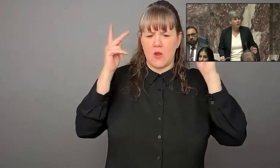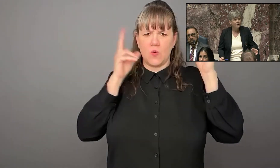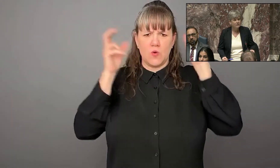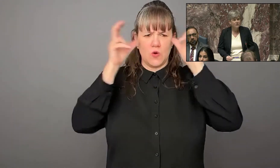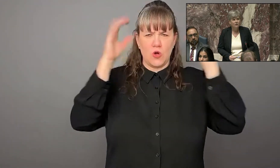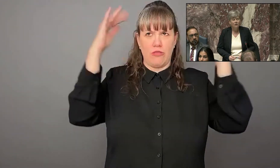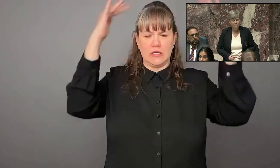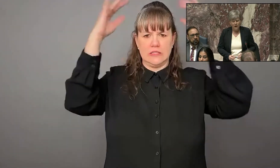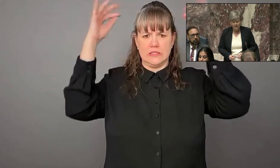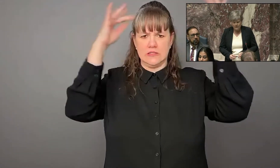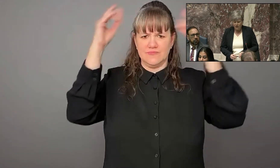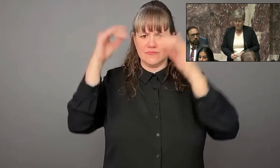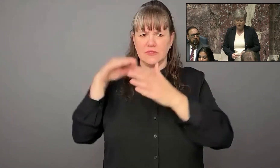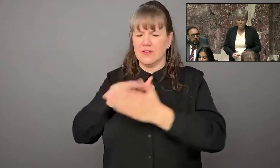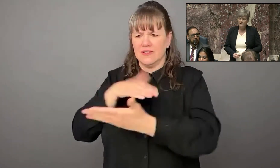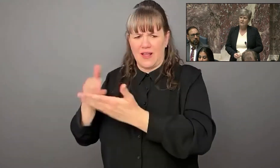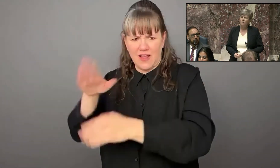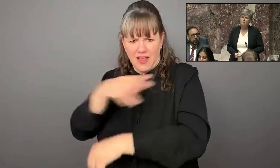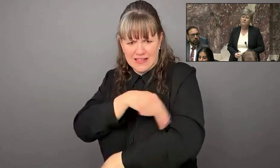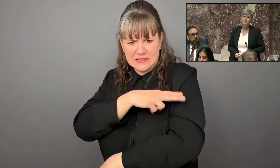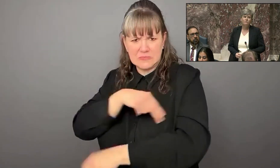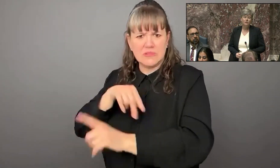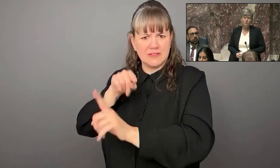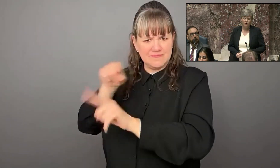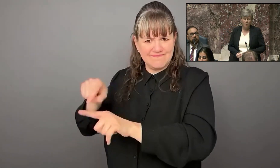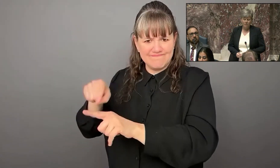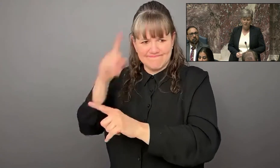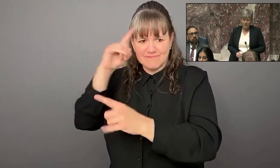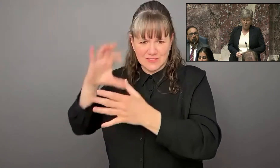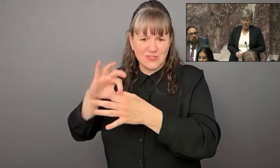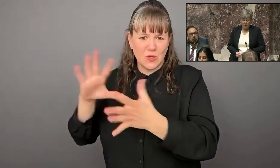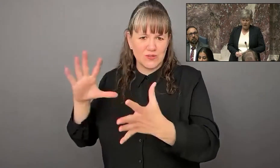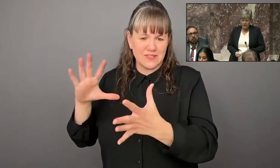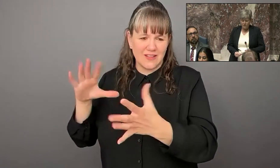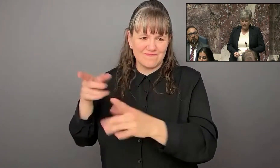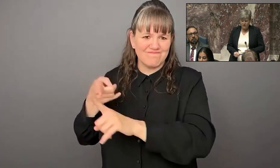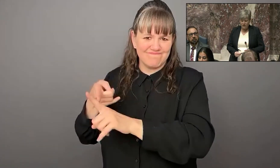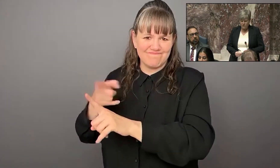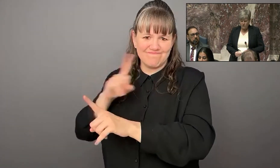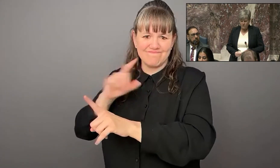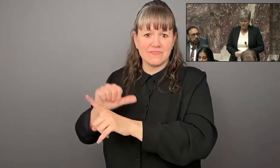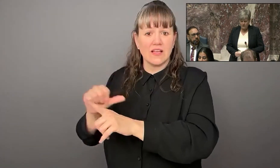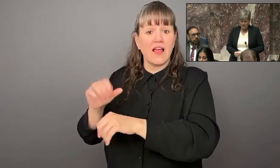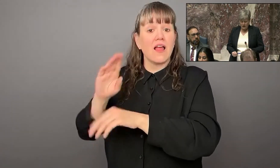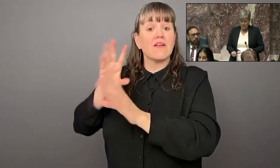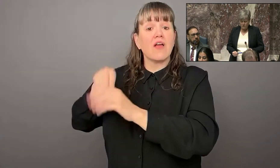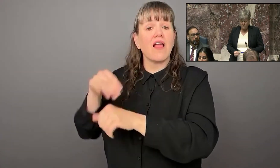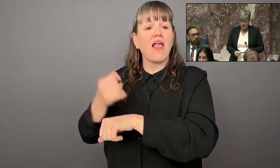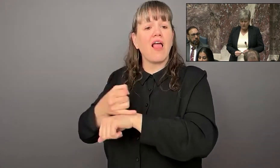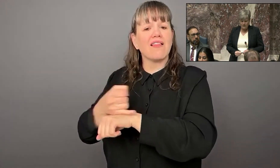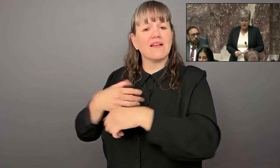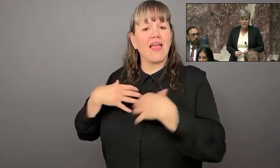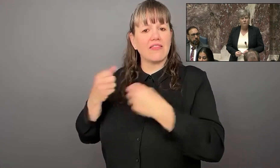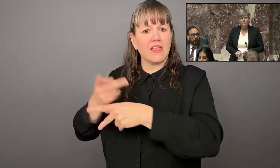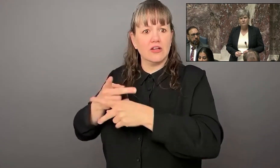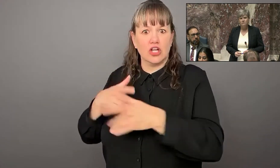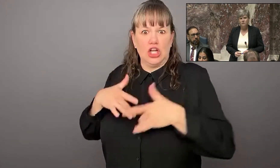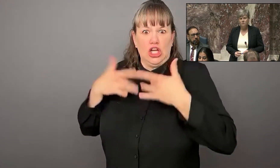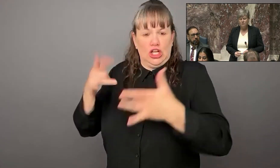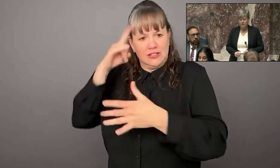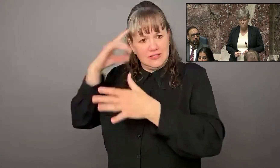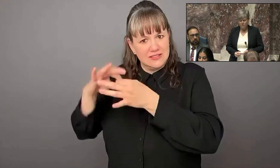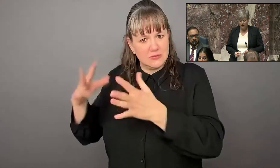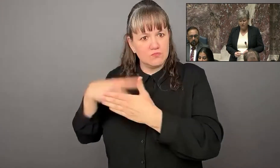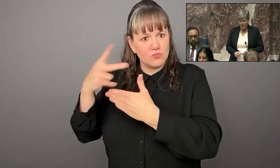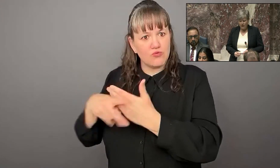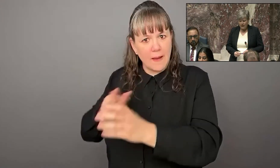became a client of Island Health's Early Psychosis Intervention Program. And a year later, he was also diagnosed with a schizoaffective